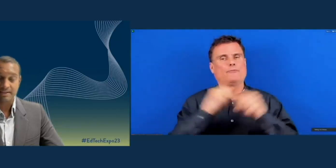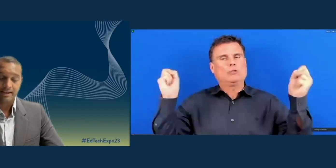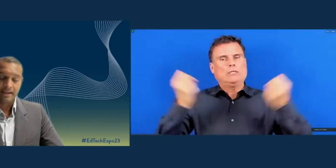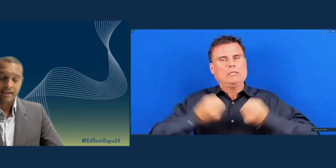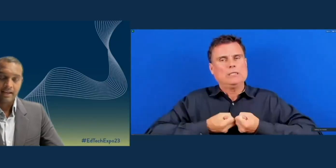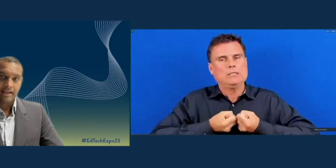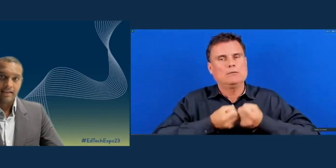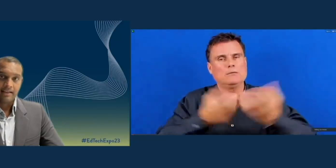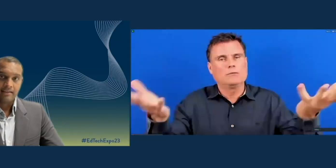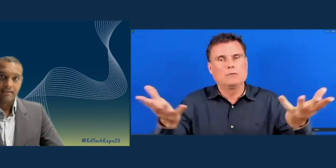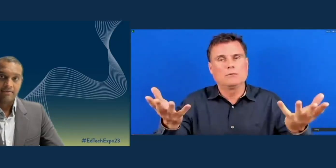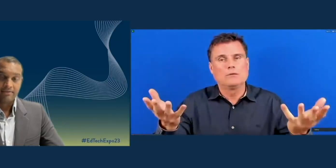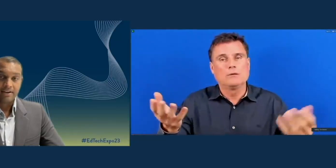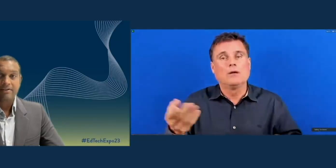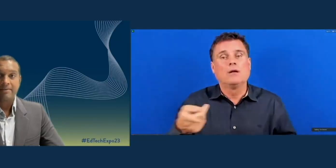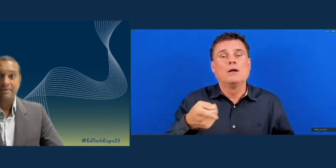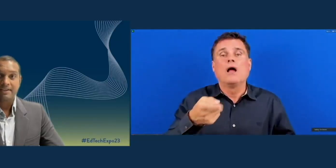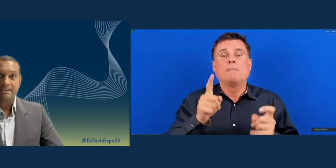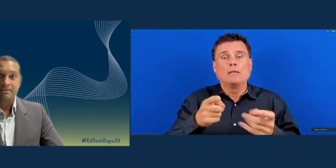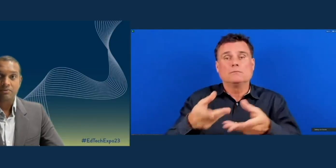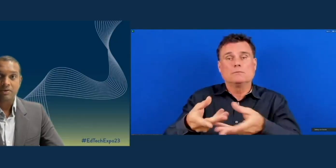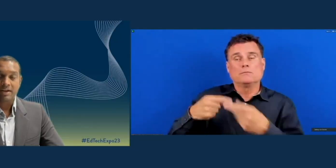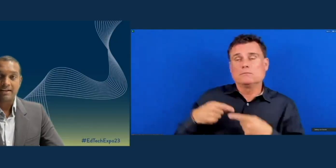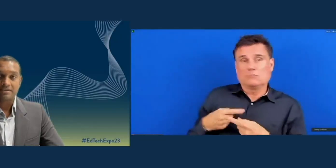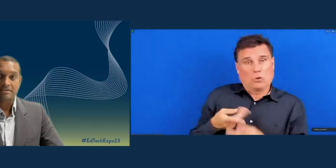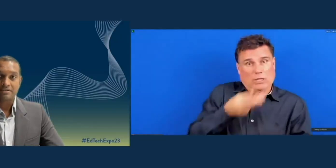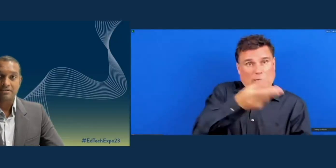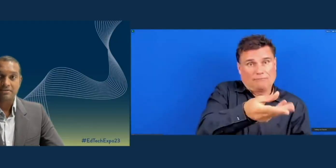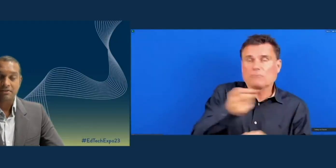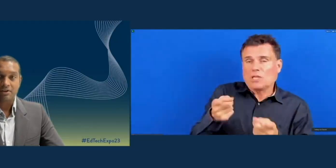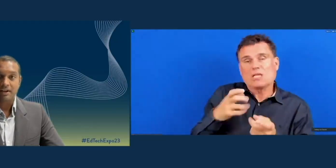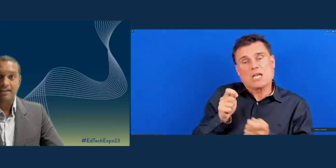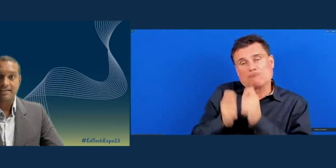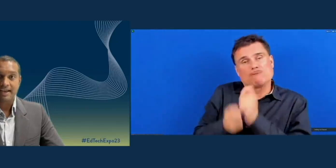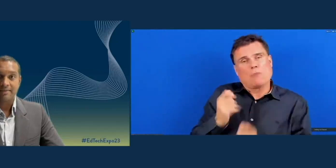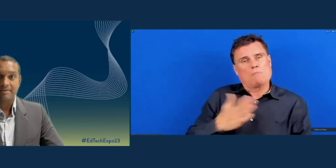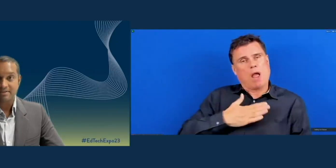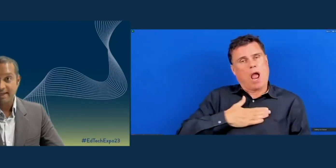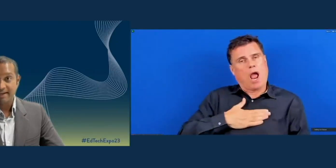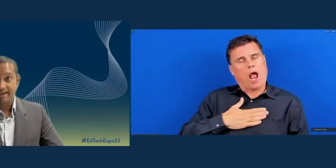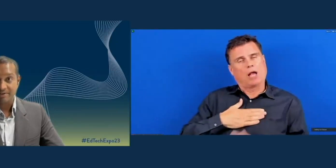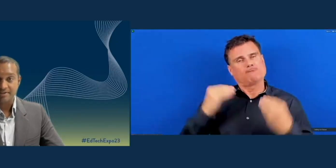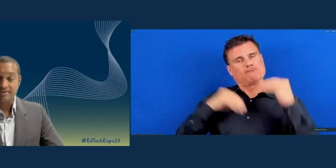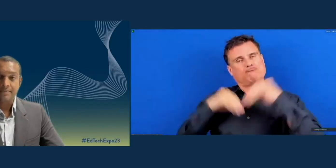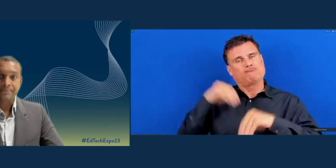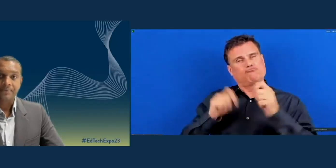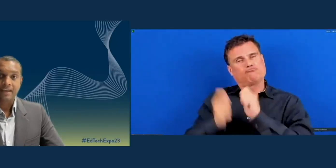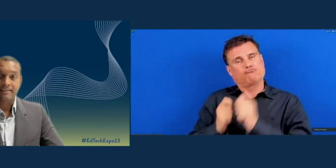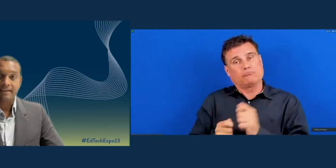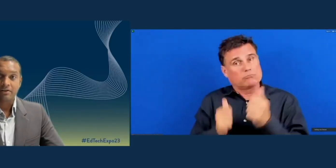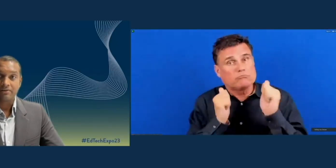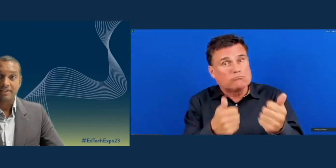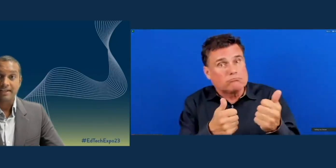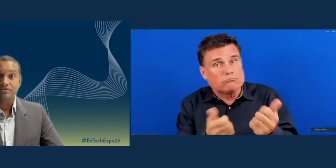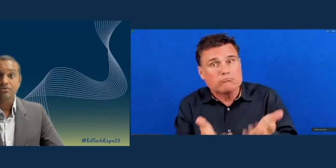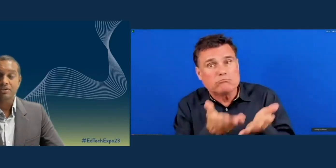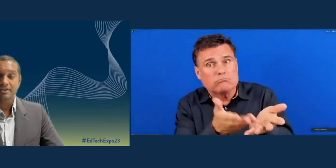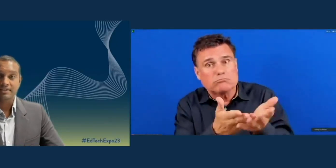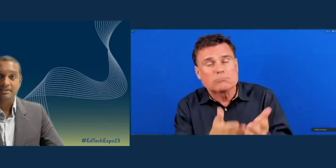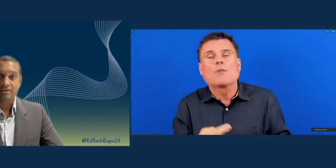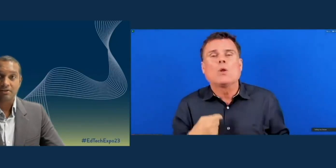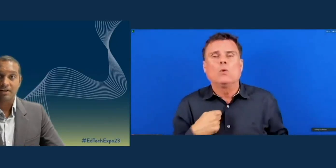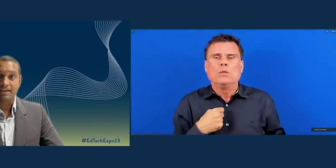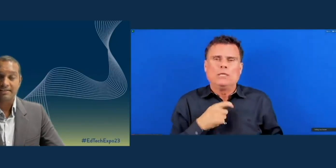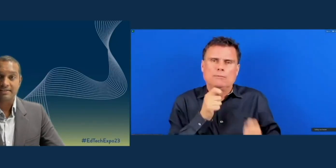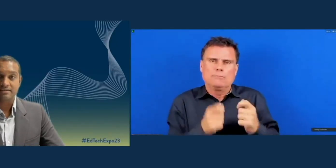seamlessly. Very rapidly, we managed to localize the app into 10 languages. And then over the next 2